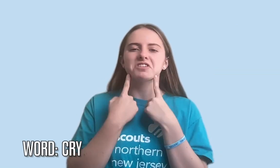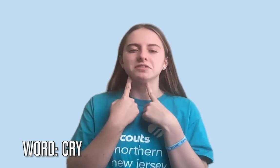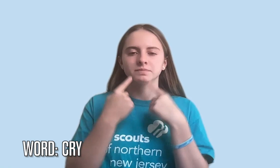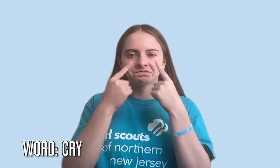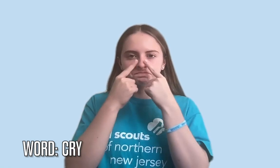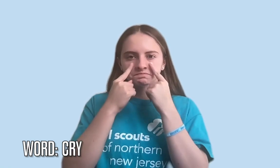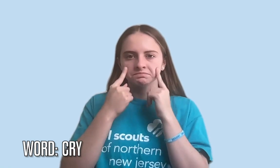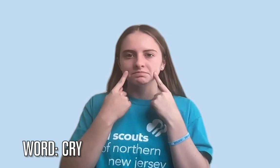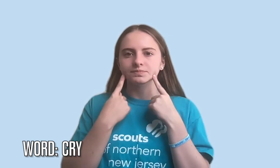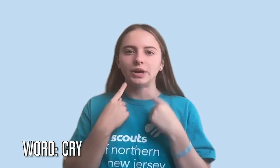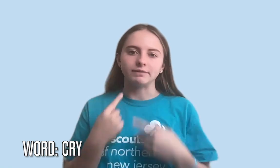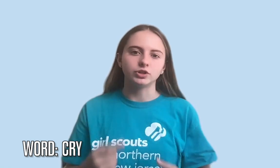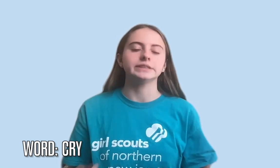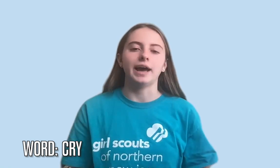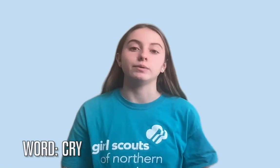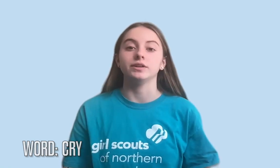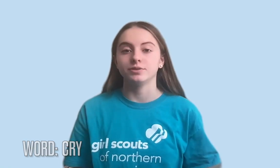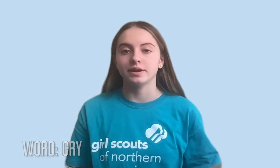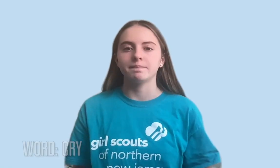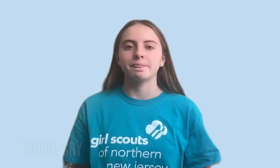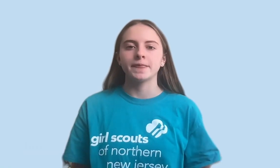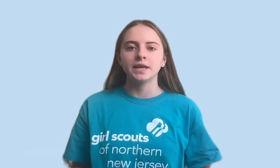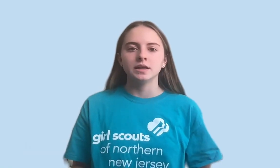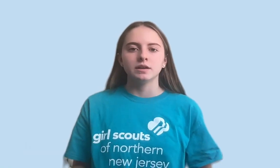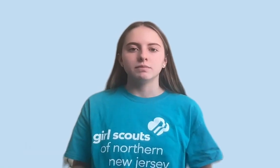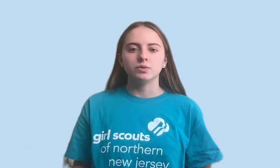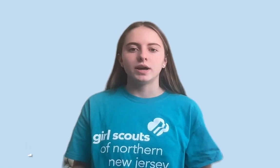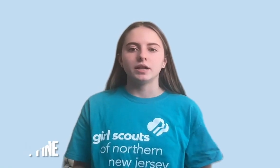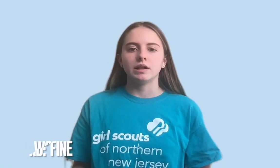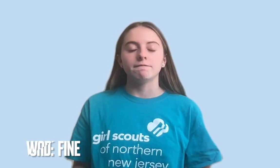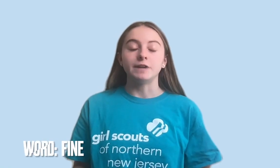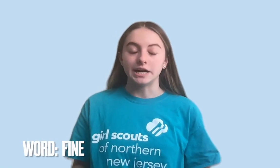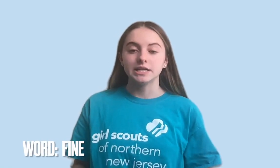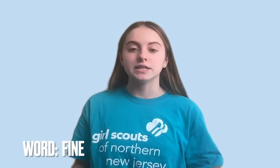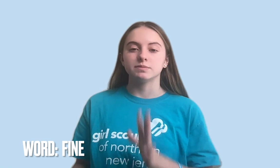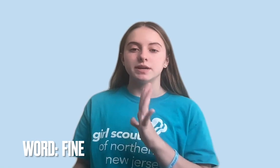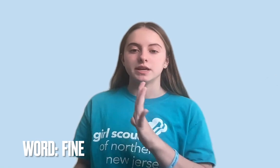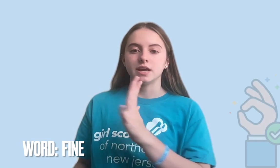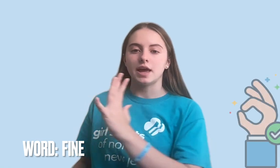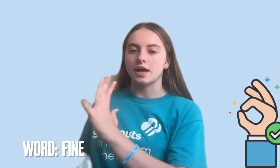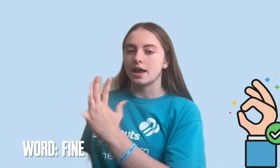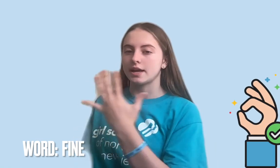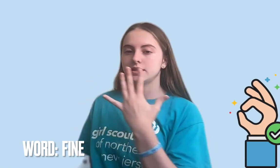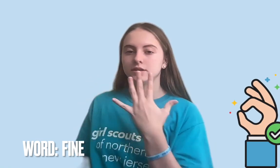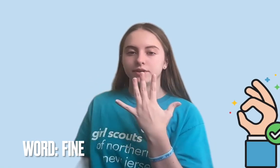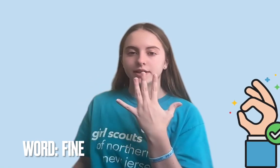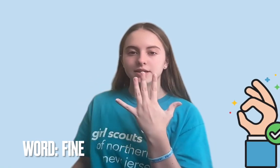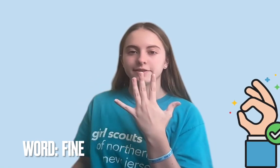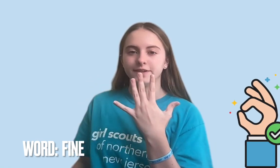tears. You have to look sad while you're doing it. Meanwhile, fine is making a hand like this, a